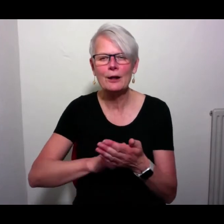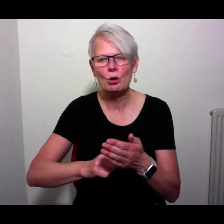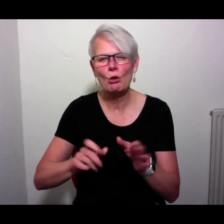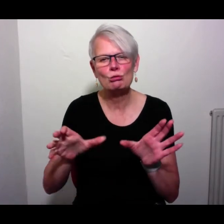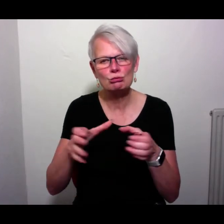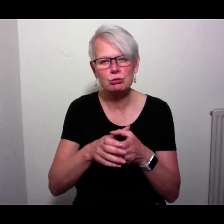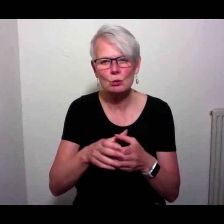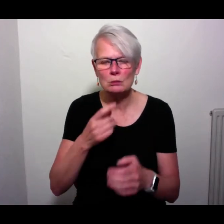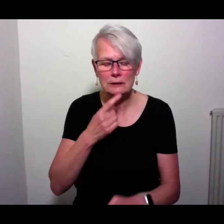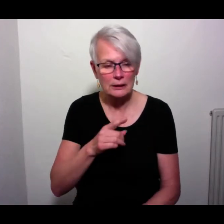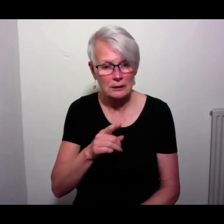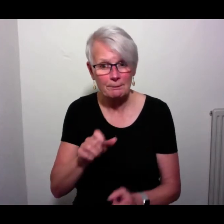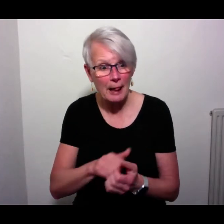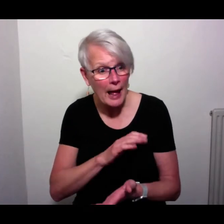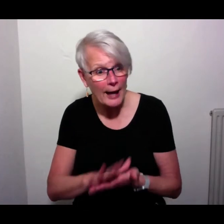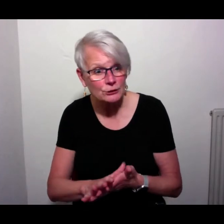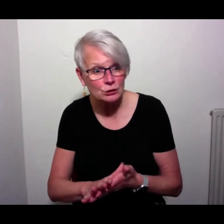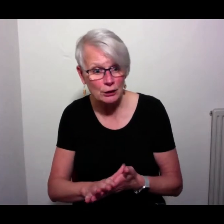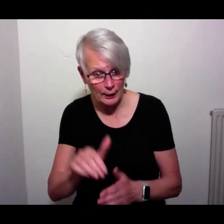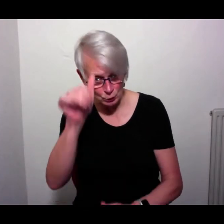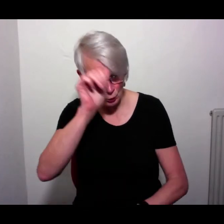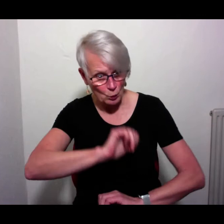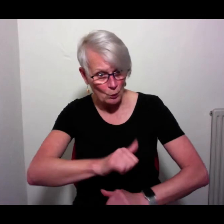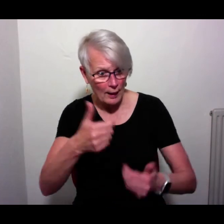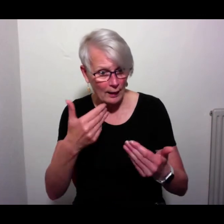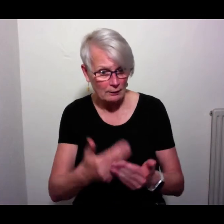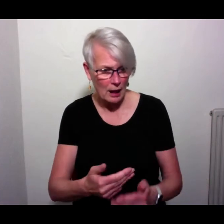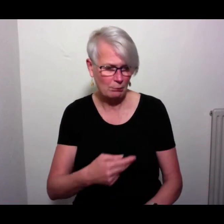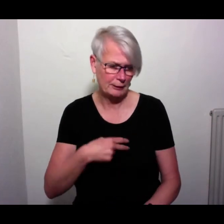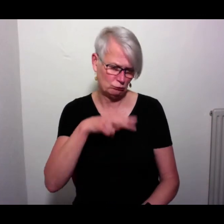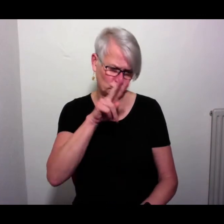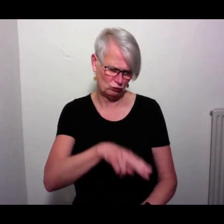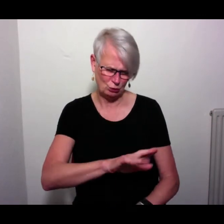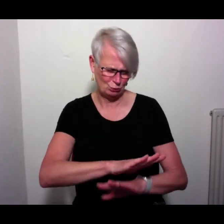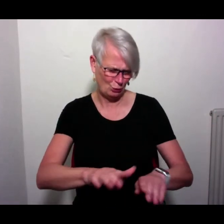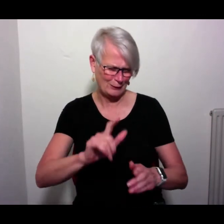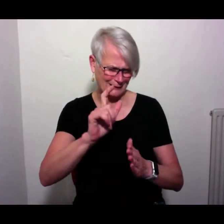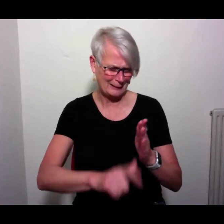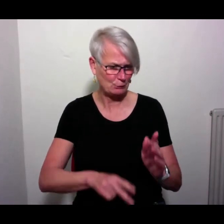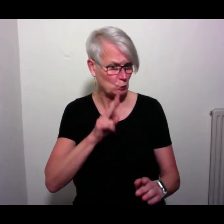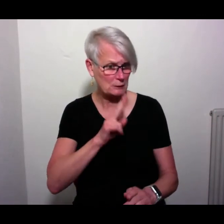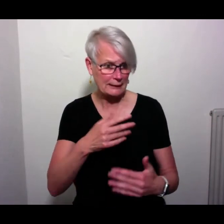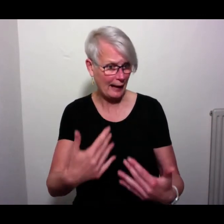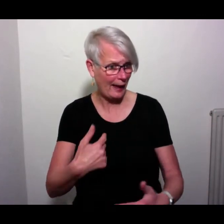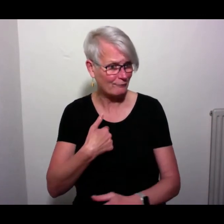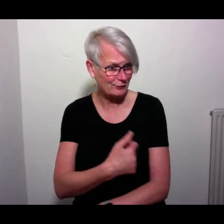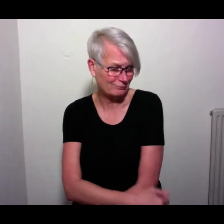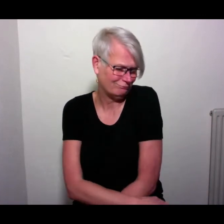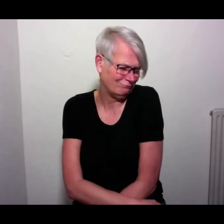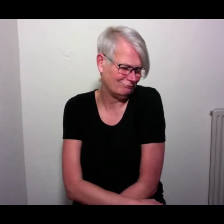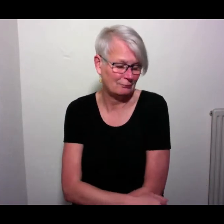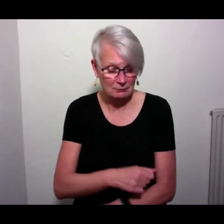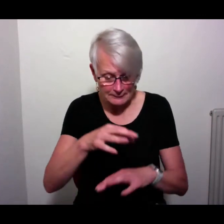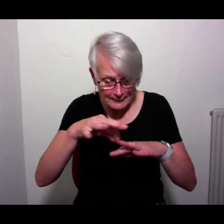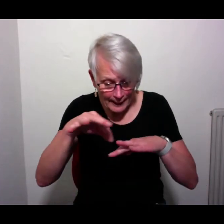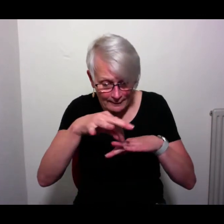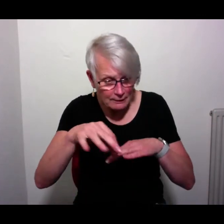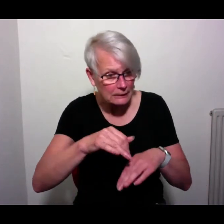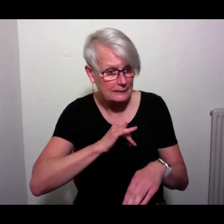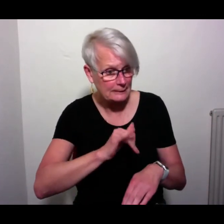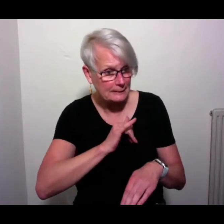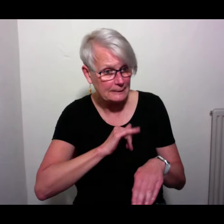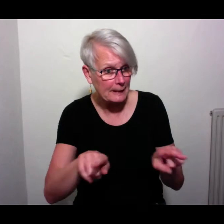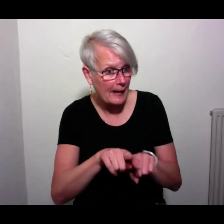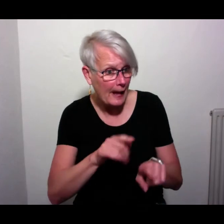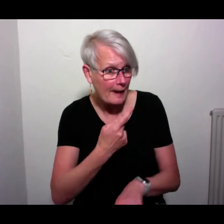group, she said to me, "Blanche, now I know you better, I don't see you as disabled anymore. I mean, we even wear the same